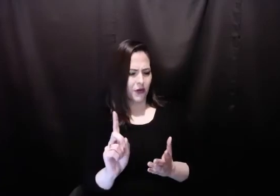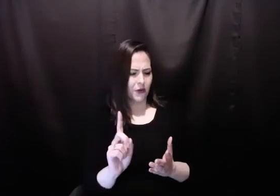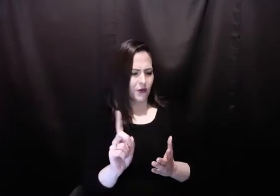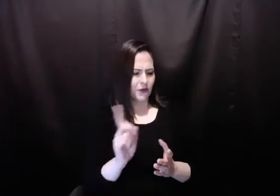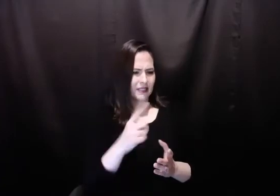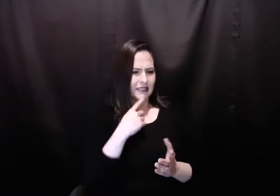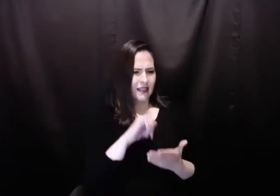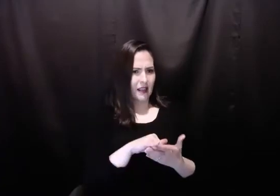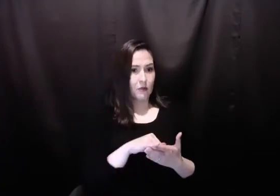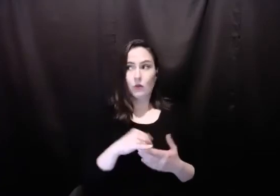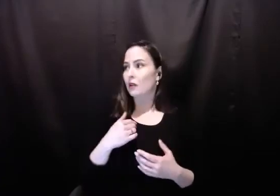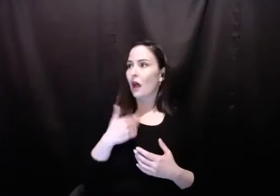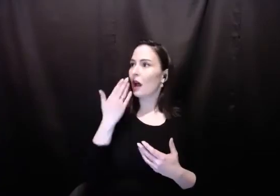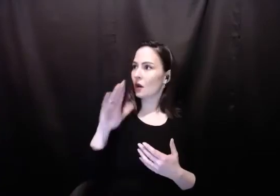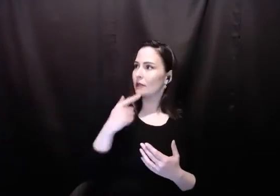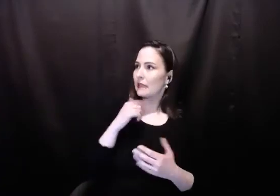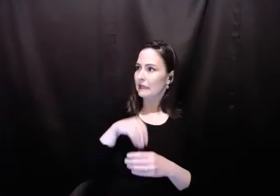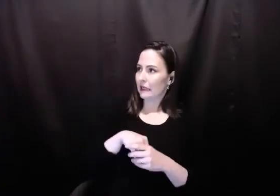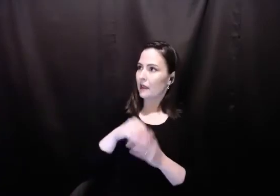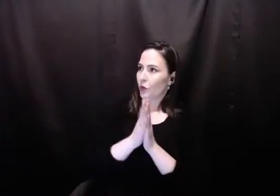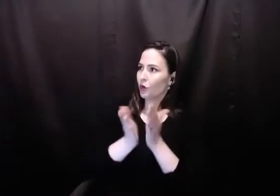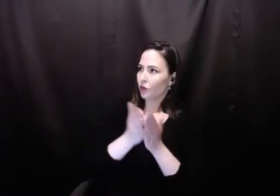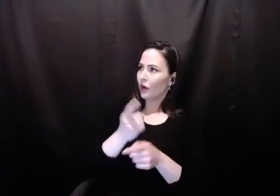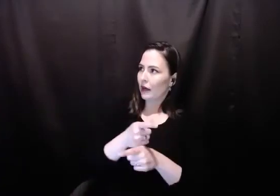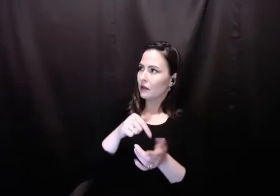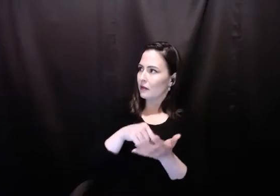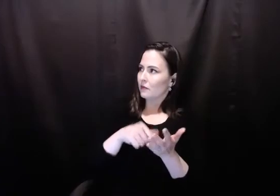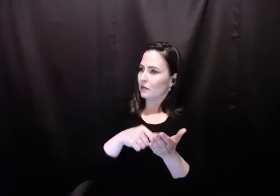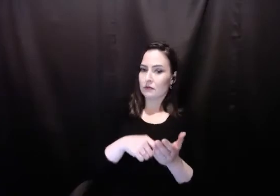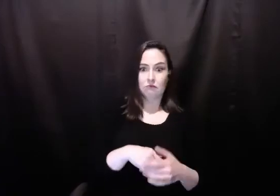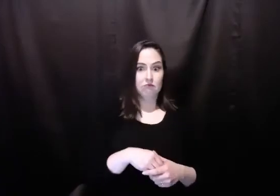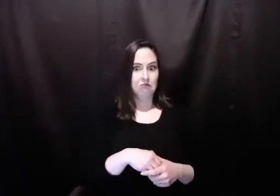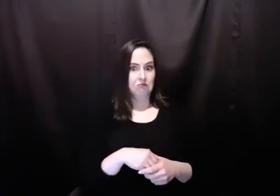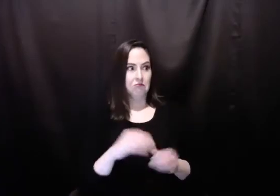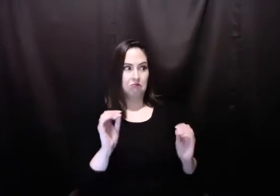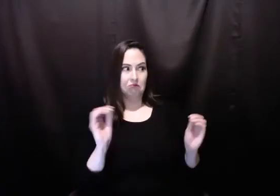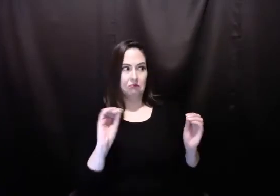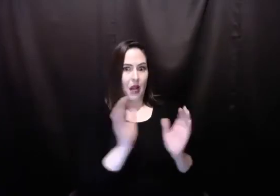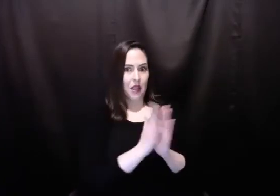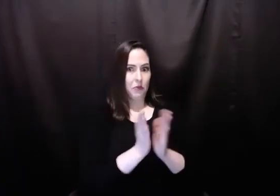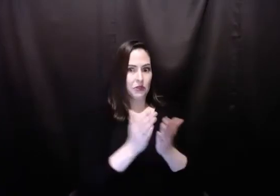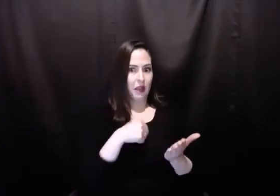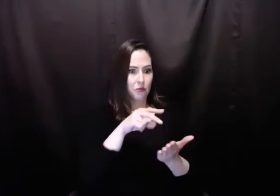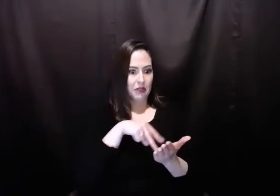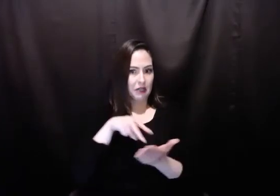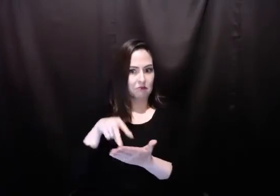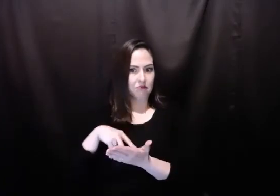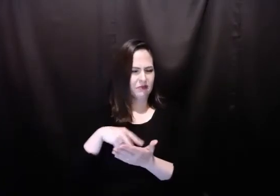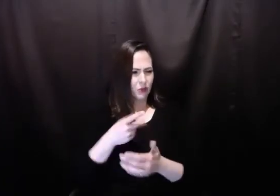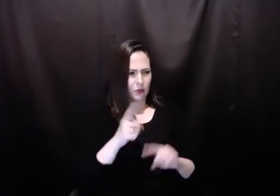seen. You're not allowed to say no. This is what I think, Barbara. I think what you need to do, what all of us need to do, is